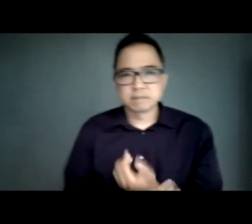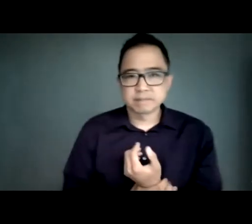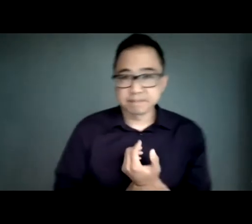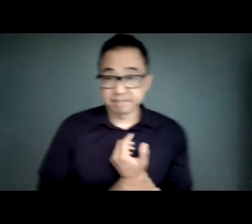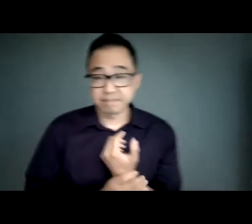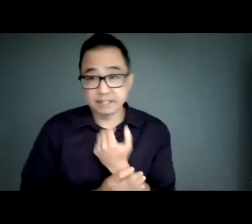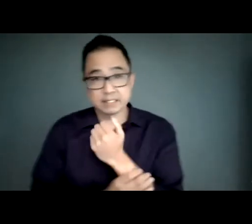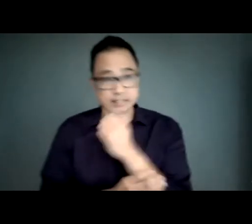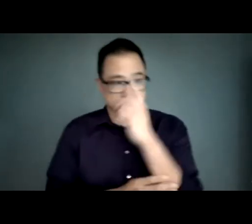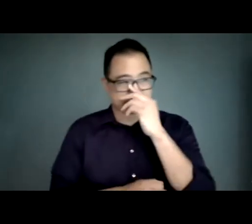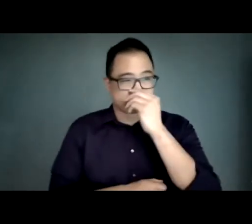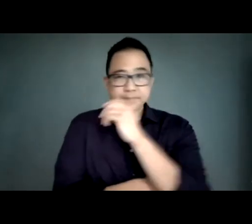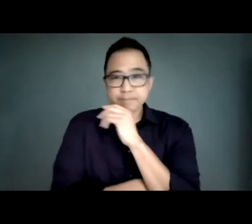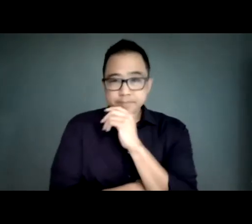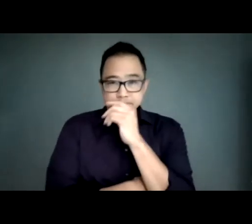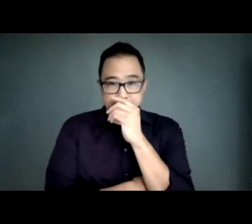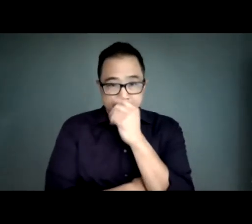come to your party? What would you do?